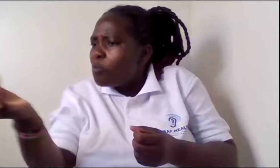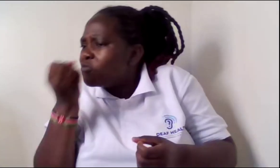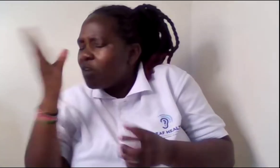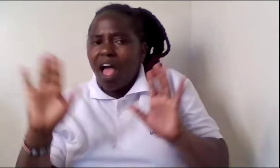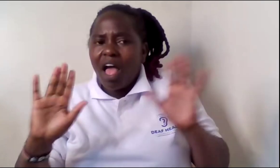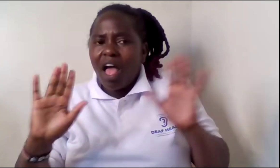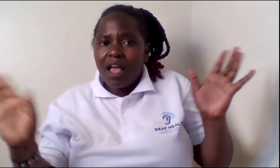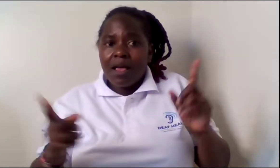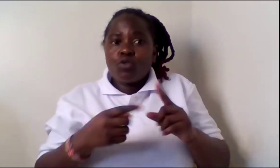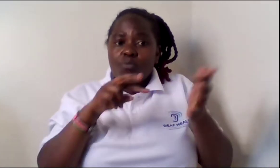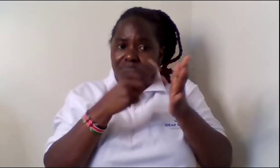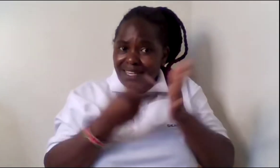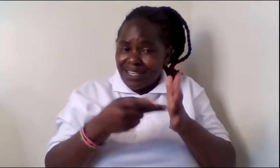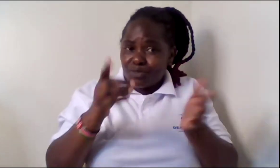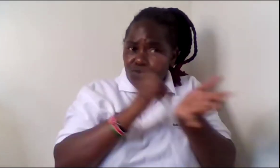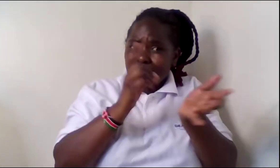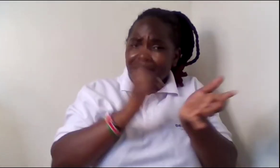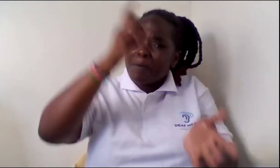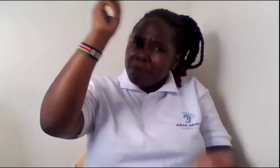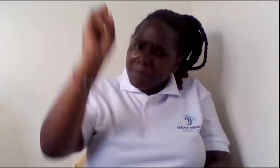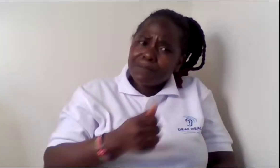3. It is almost meant to be like a priest. The way you